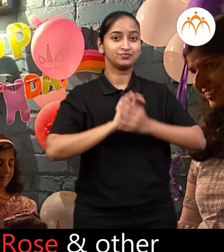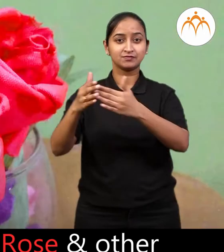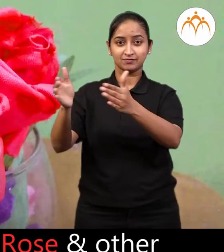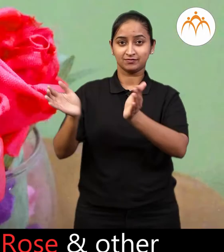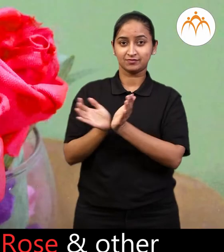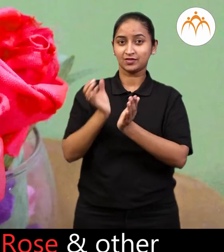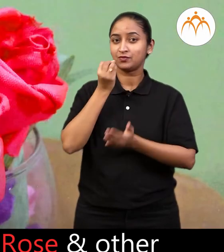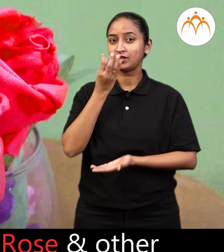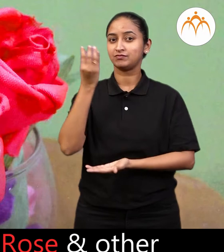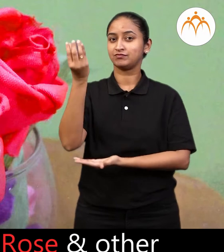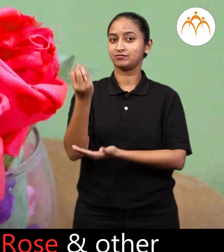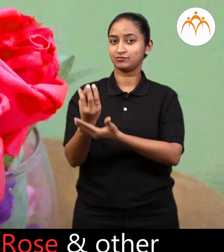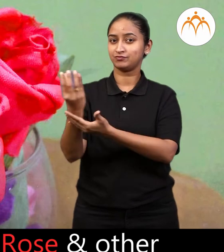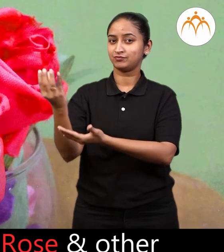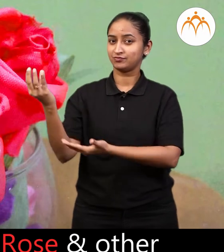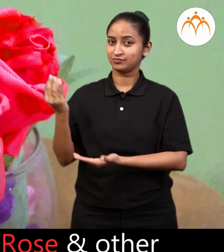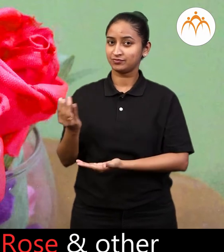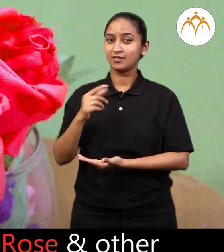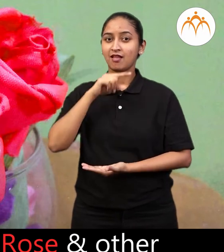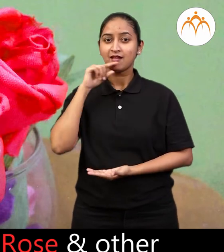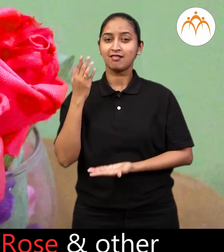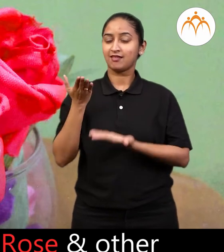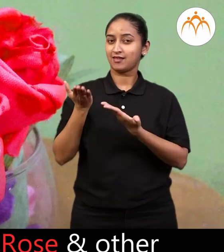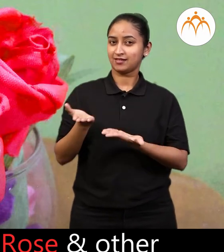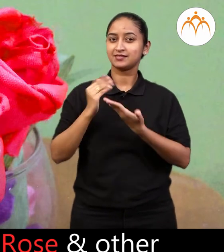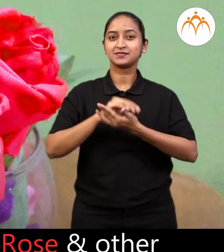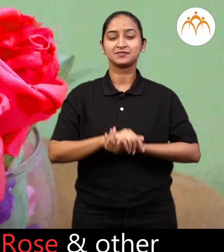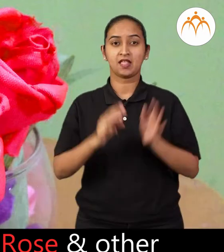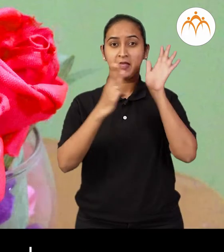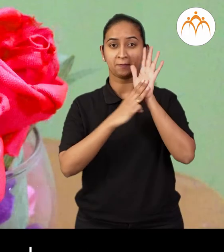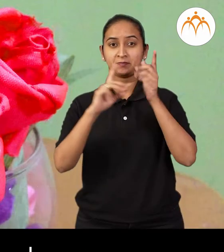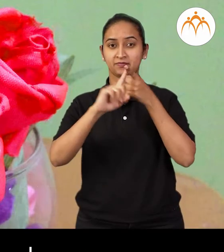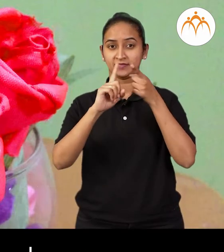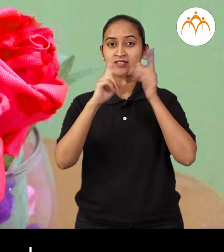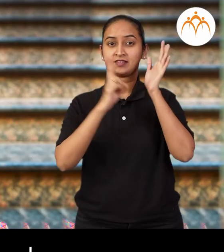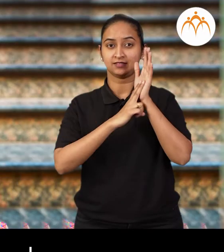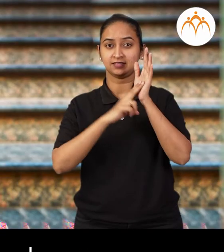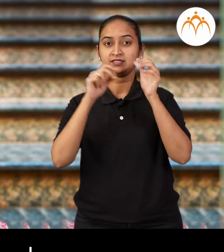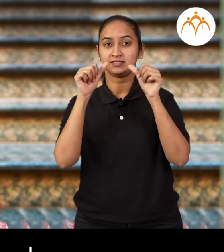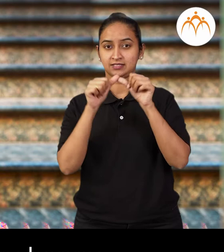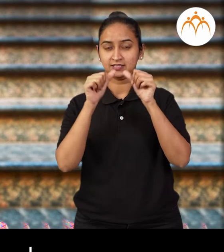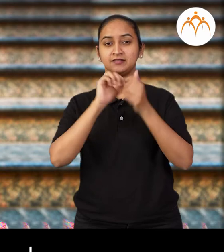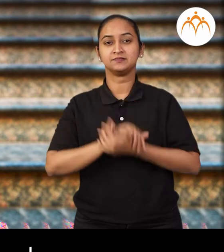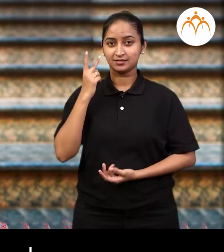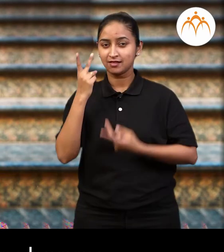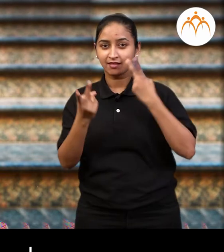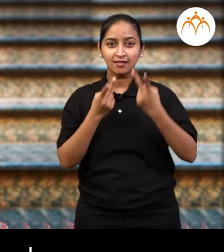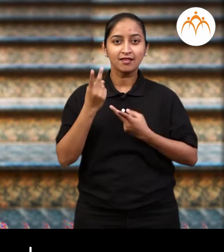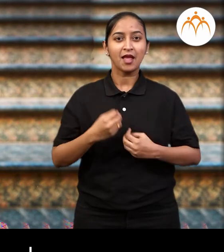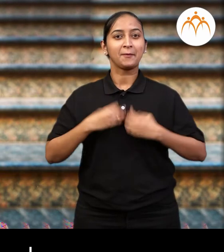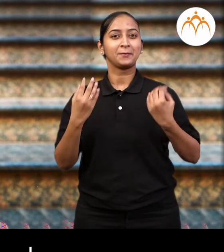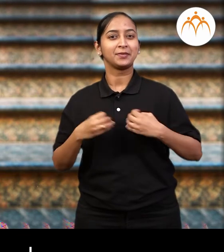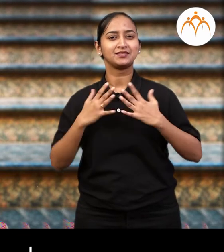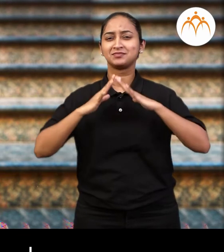She also kept a red rose and other red flowers in the flower pot. So Meena is